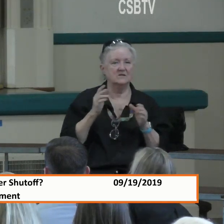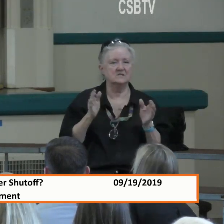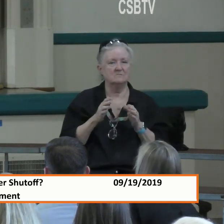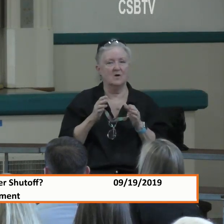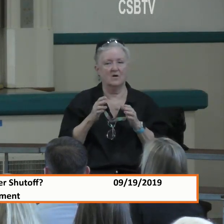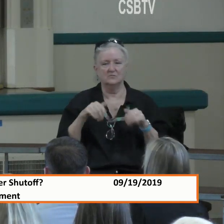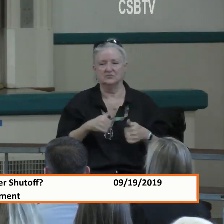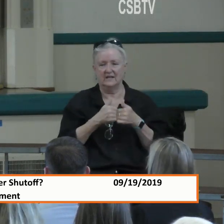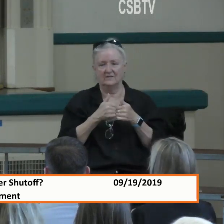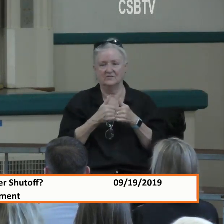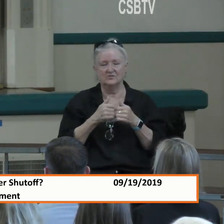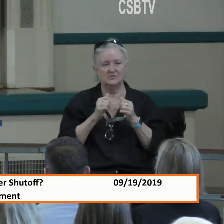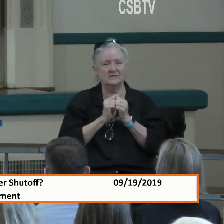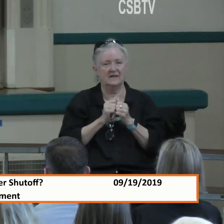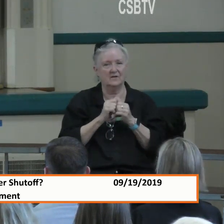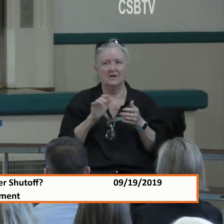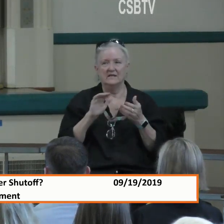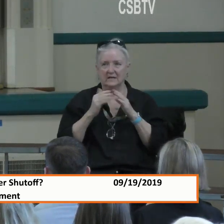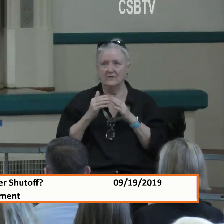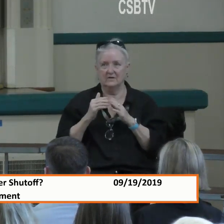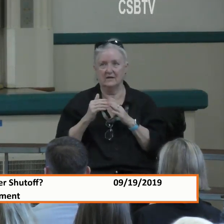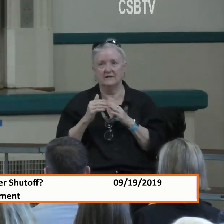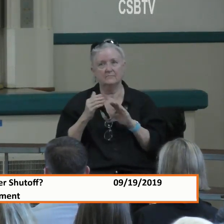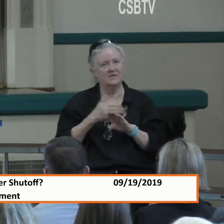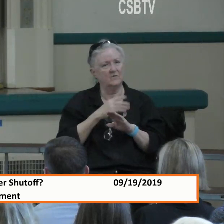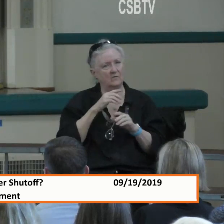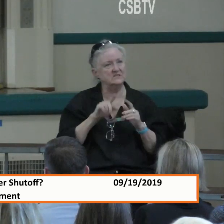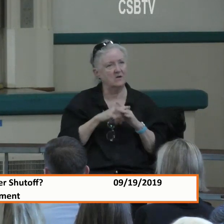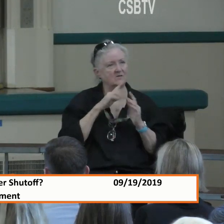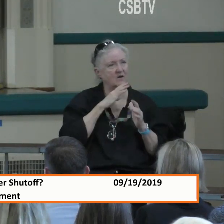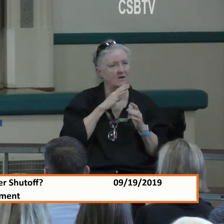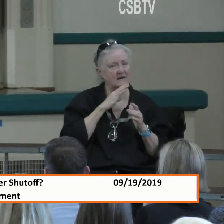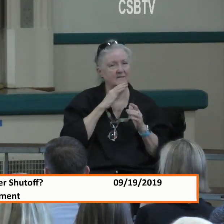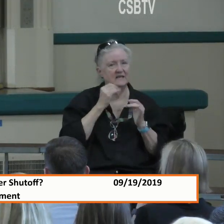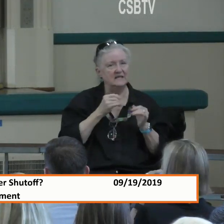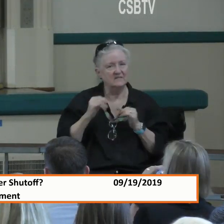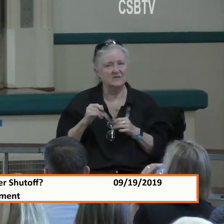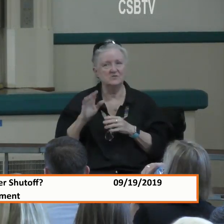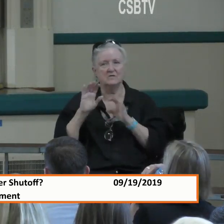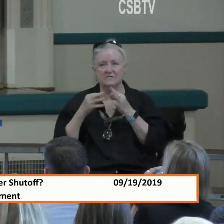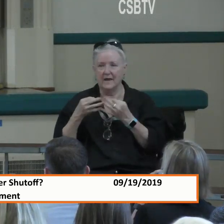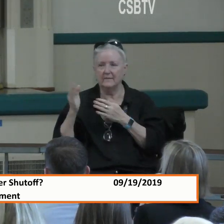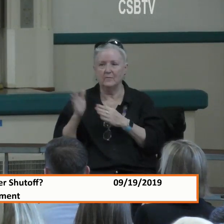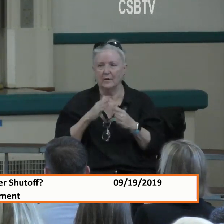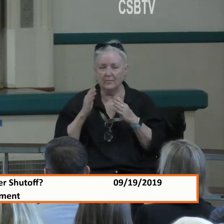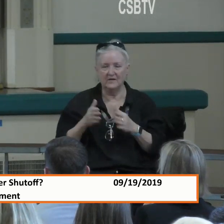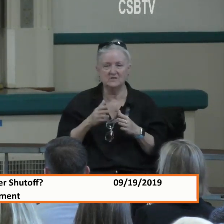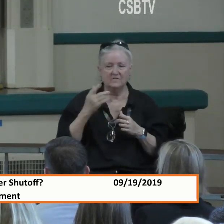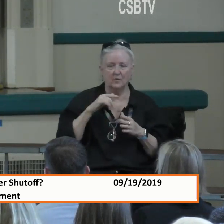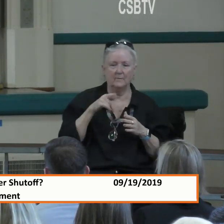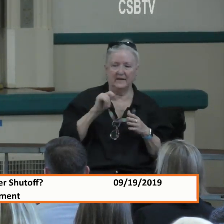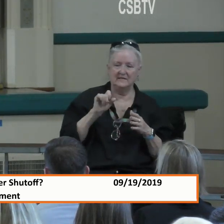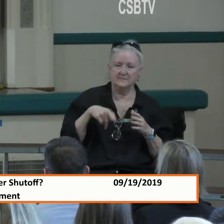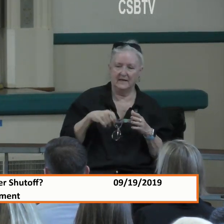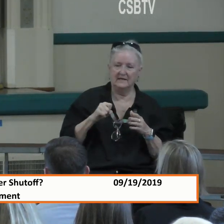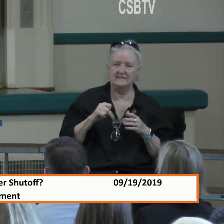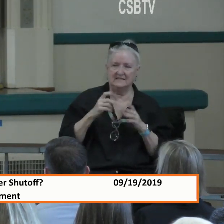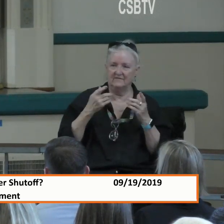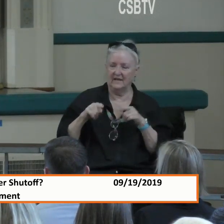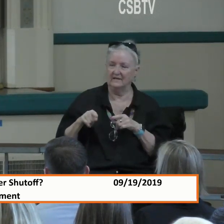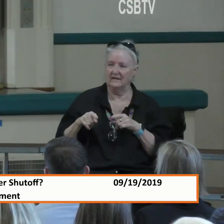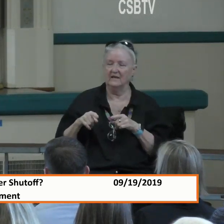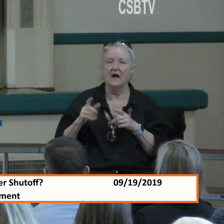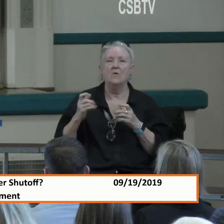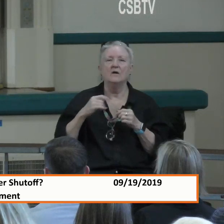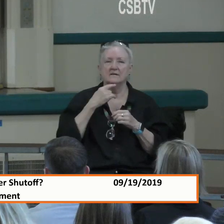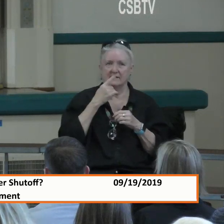as a community. Before we start talking about individual and family preparation for a PSPS event, I wanted to